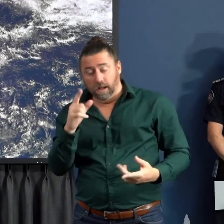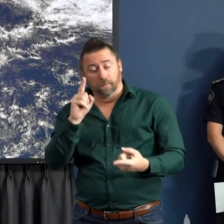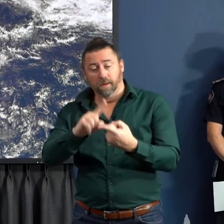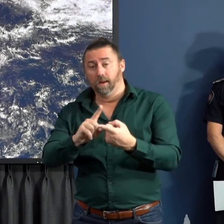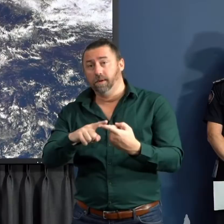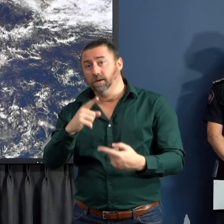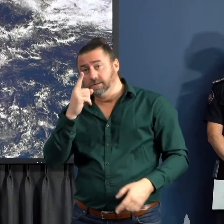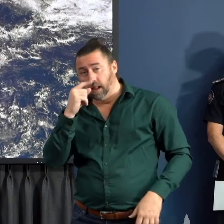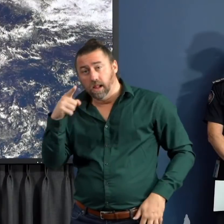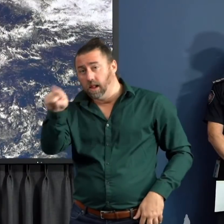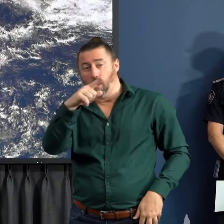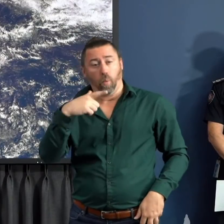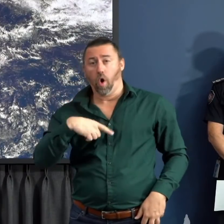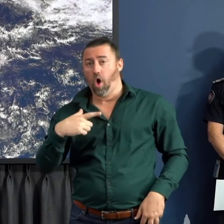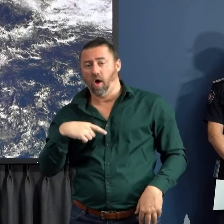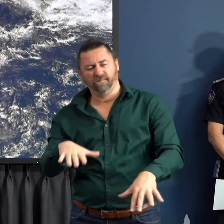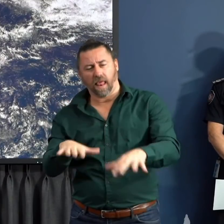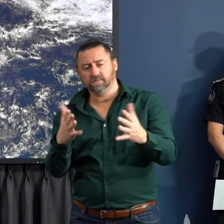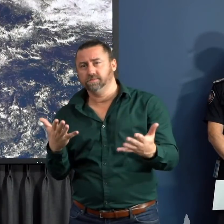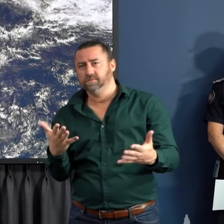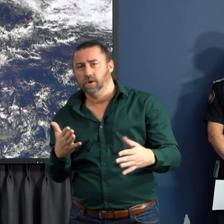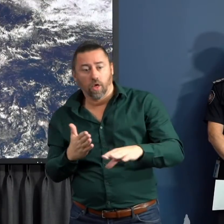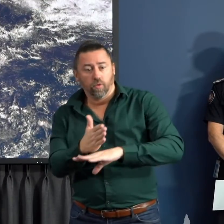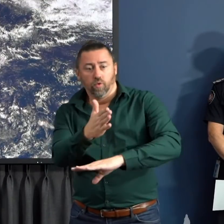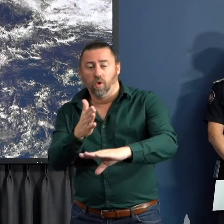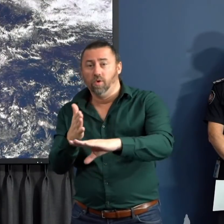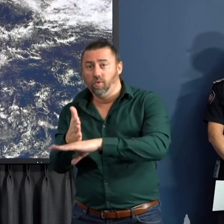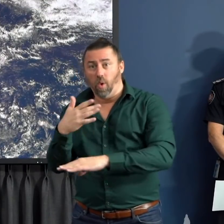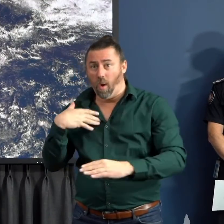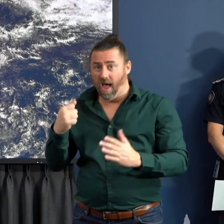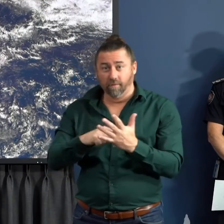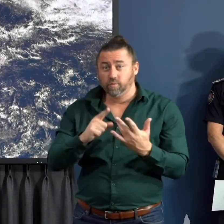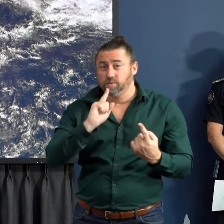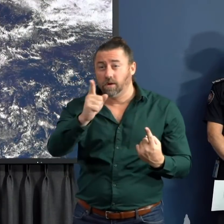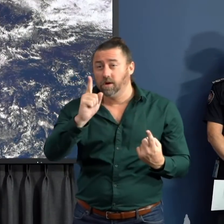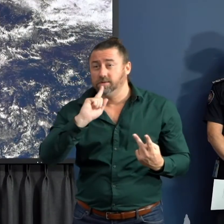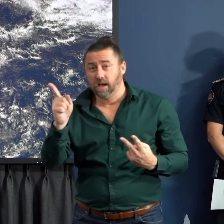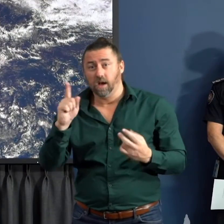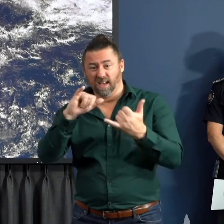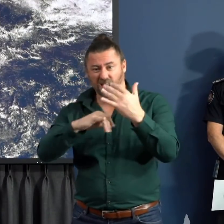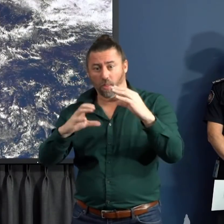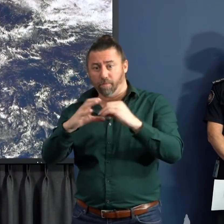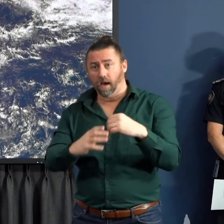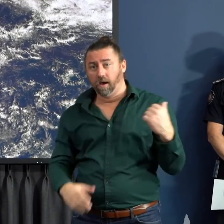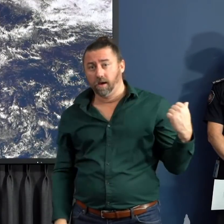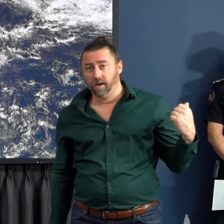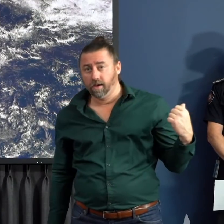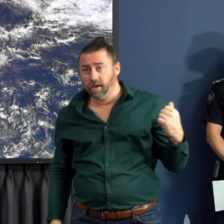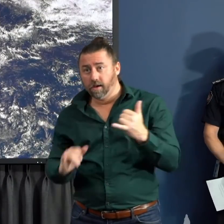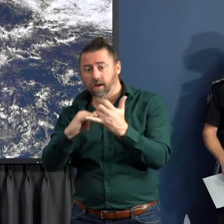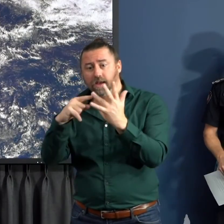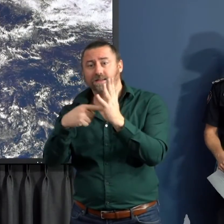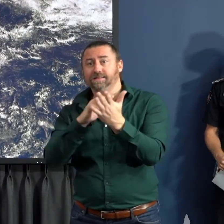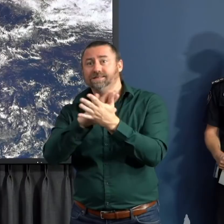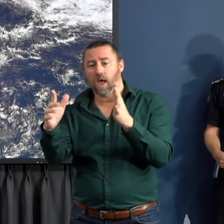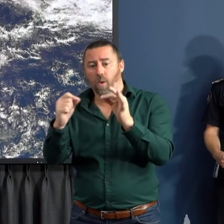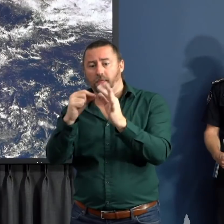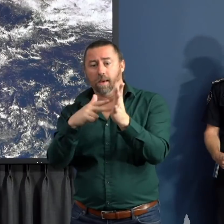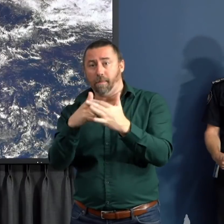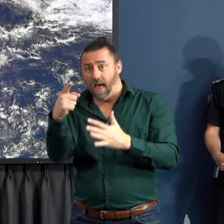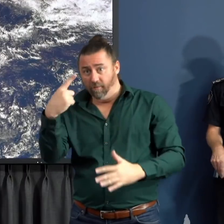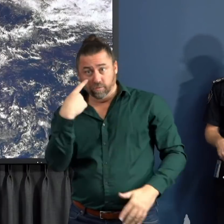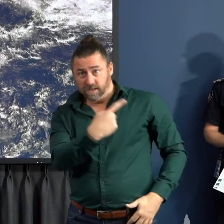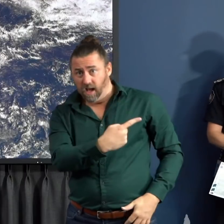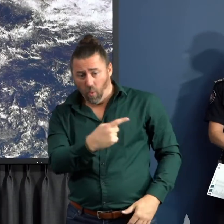into areas that are really quite flooded. And indeed, we've had to put messaging out specifically around South Bank. Now, for those that have seen South Bank, there's a lot of water there.